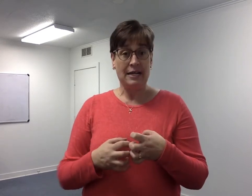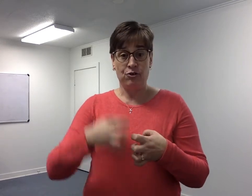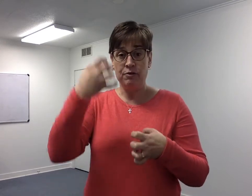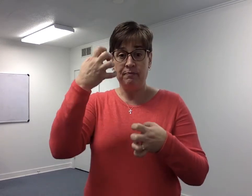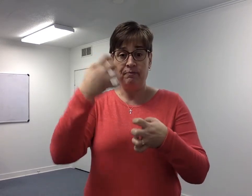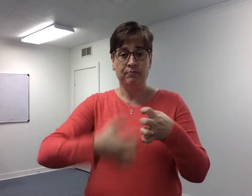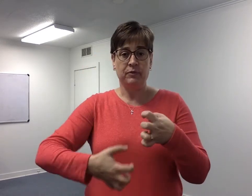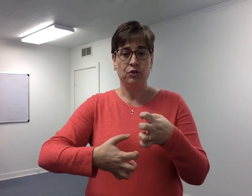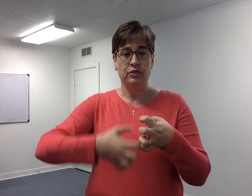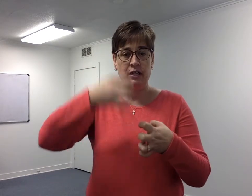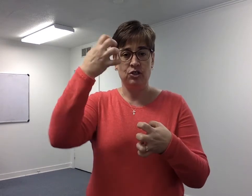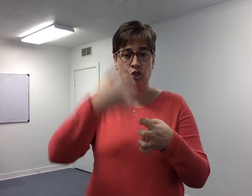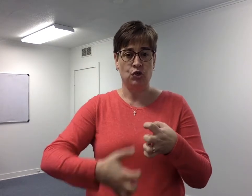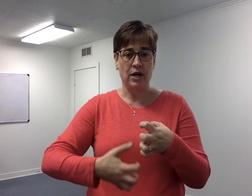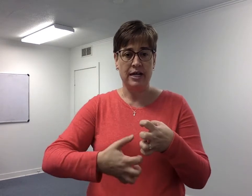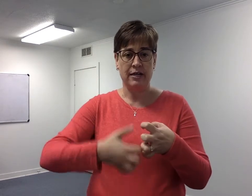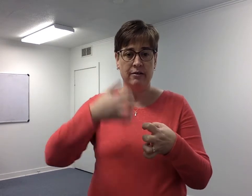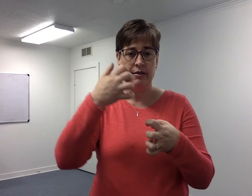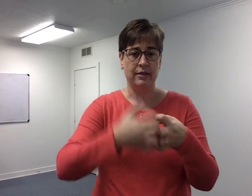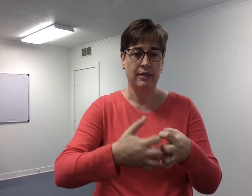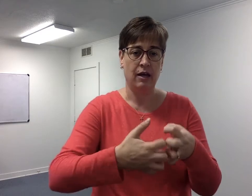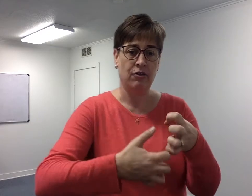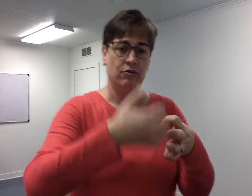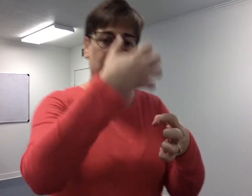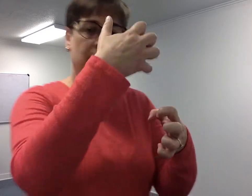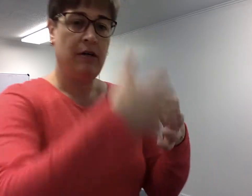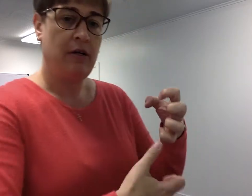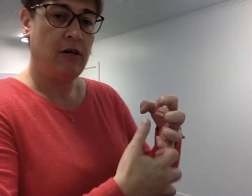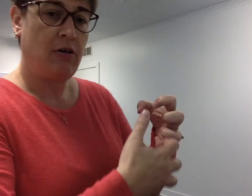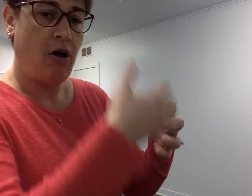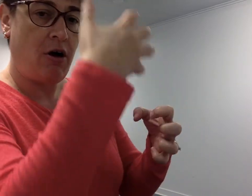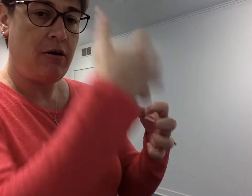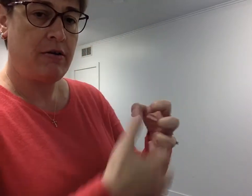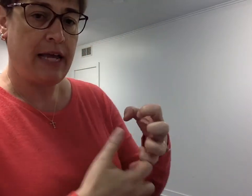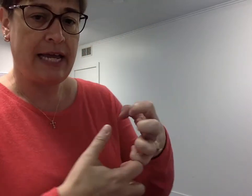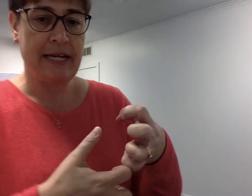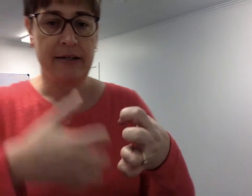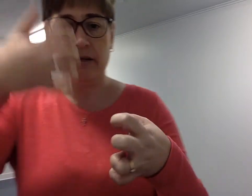right-hander. You're just going to strike the other claw hand